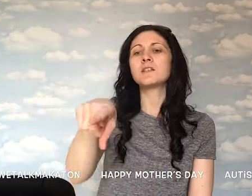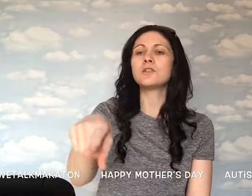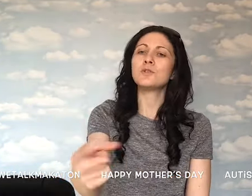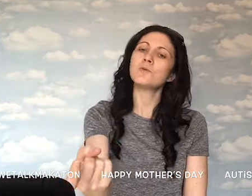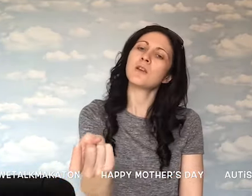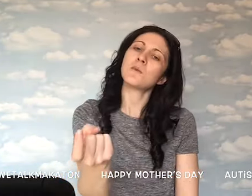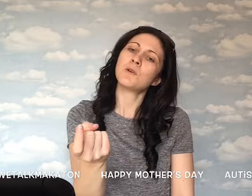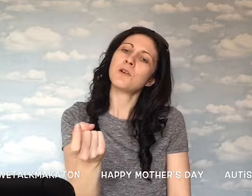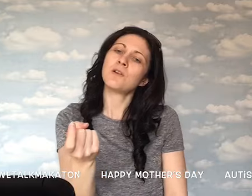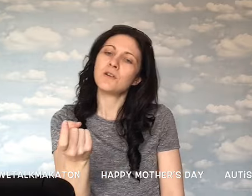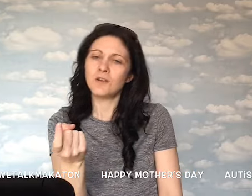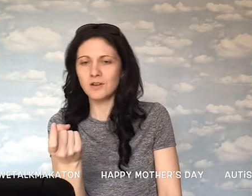since you came along.